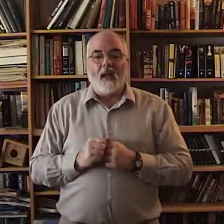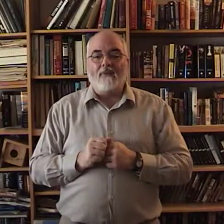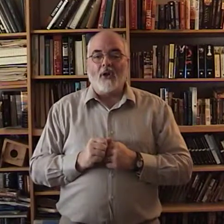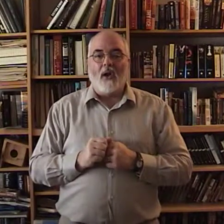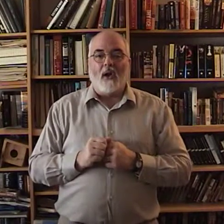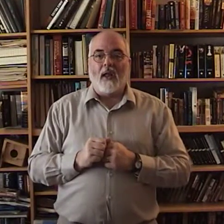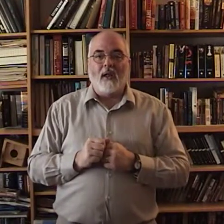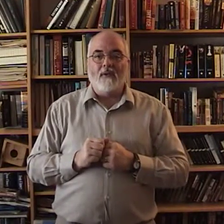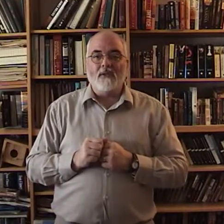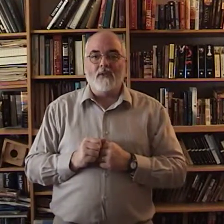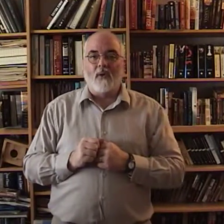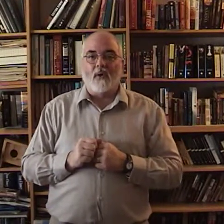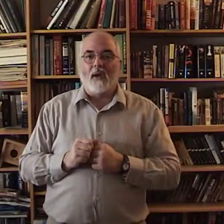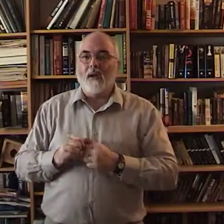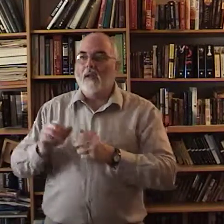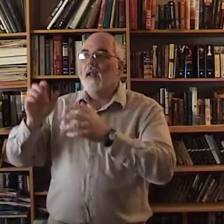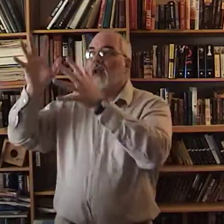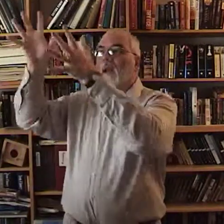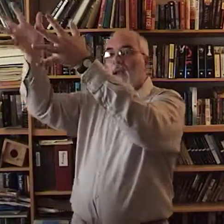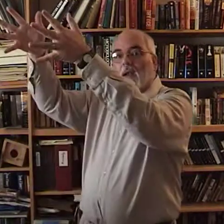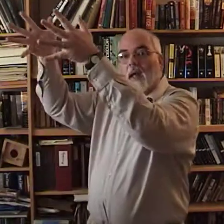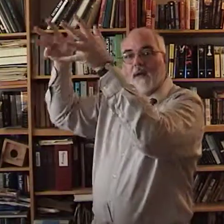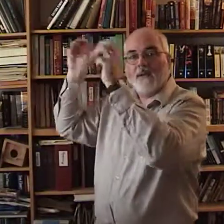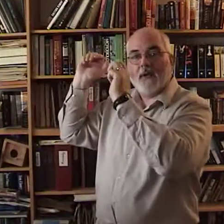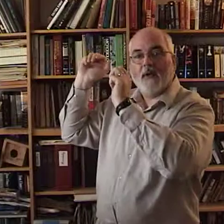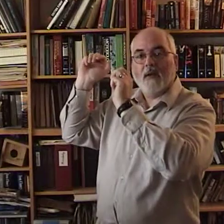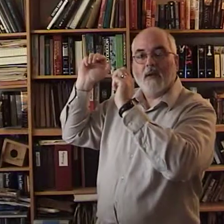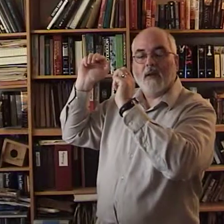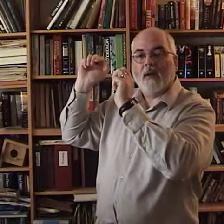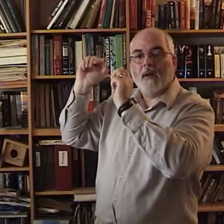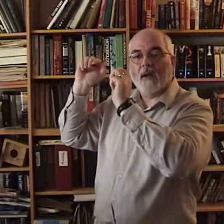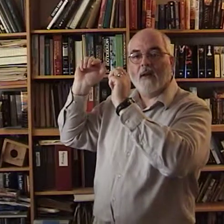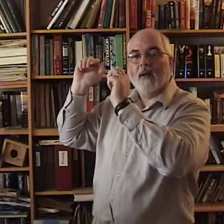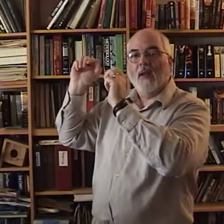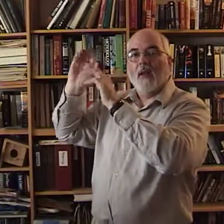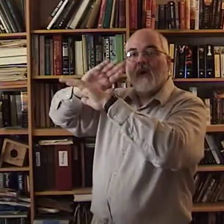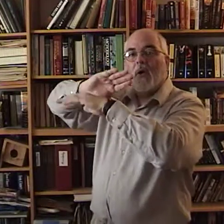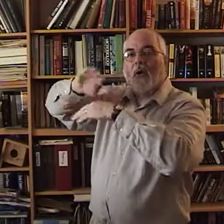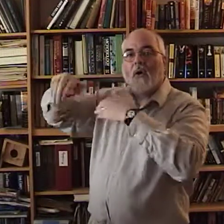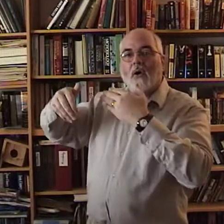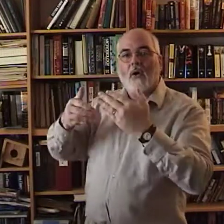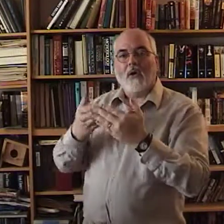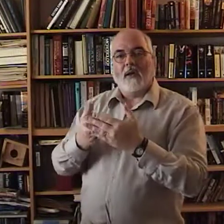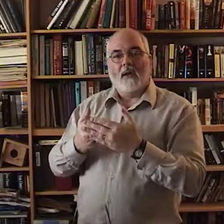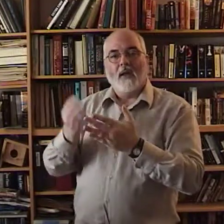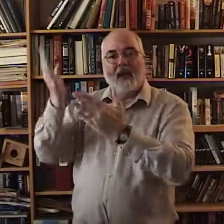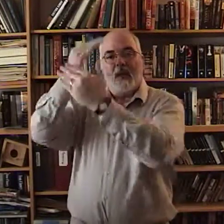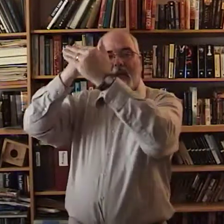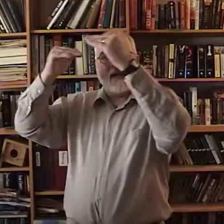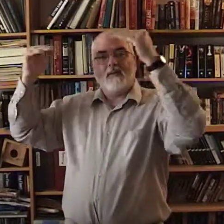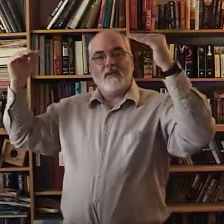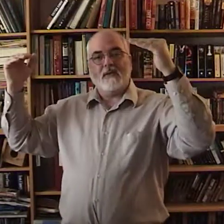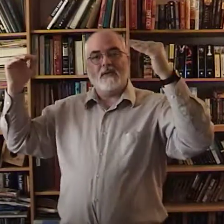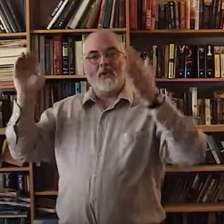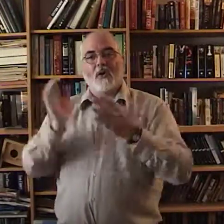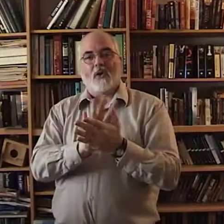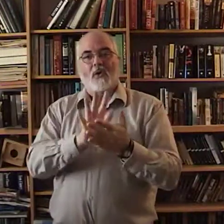left all heaven's glory, left, all right, all heaven's